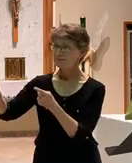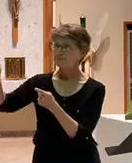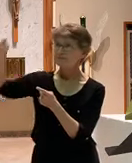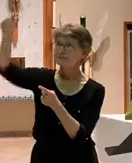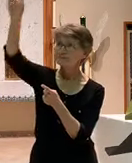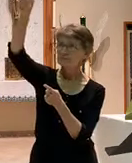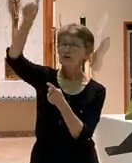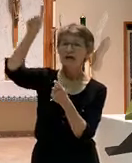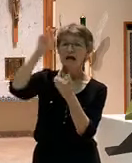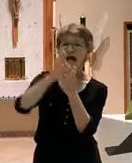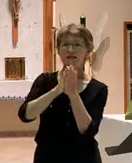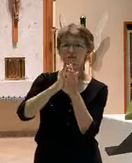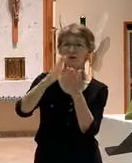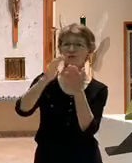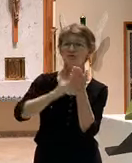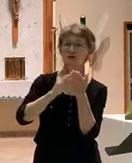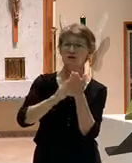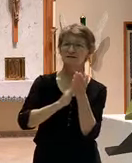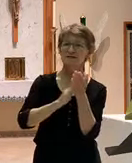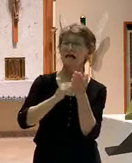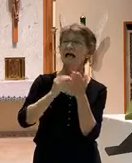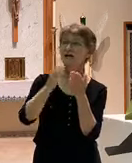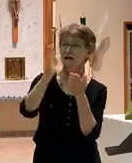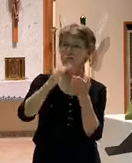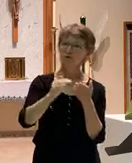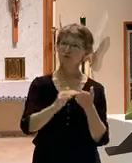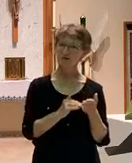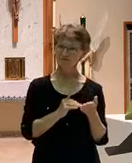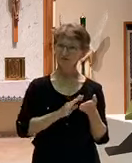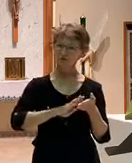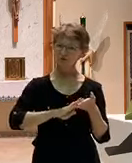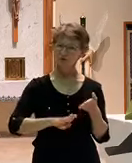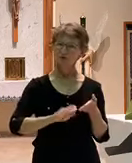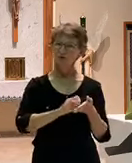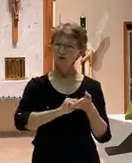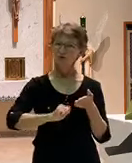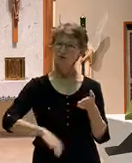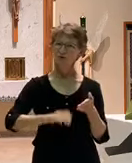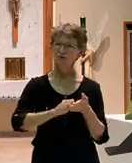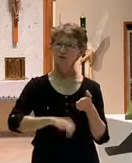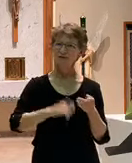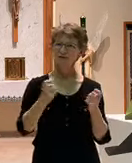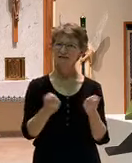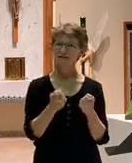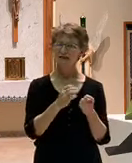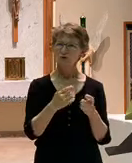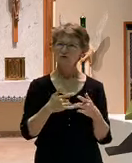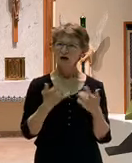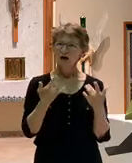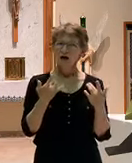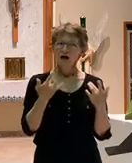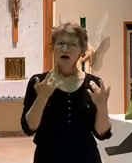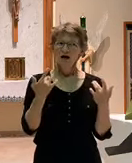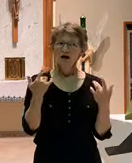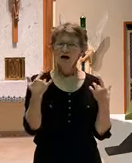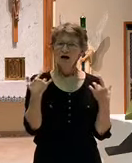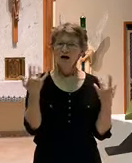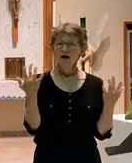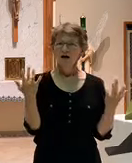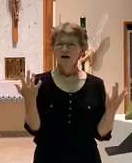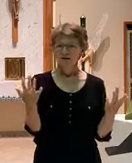grace. And we get cleansed of our sins, and obstacles between us and God fall away in that sacrament. And